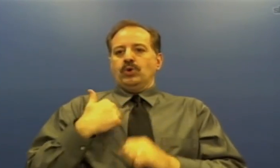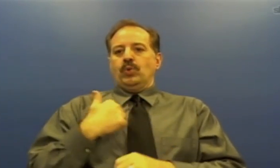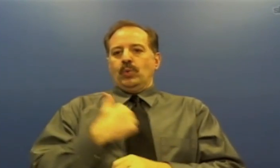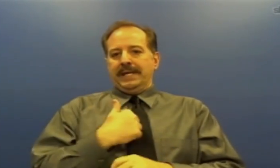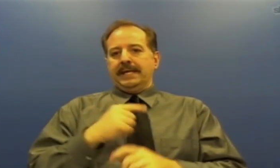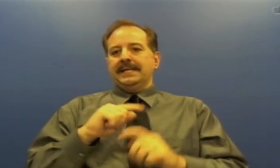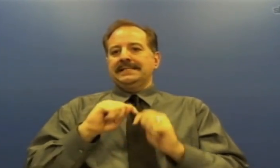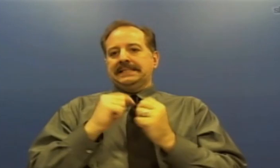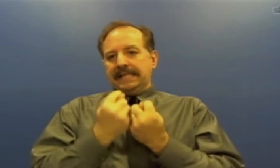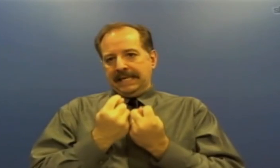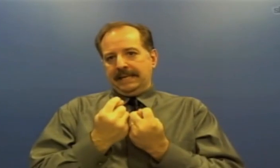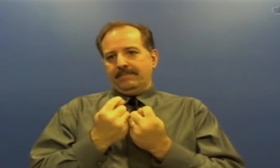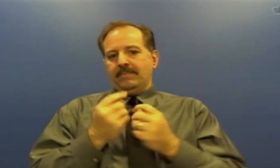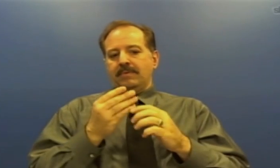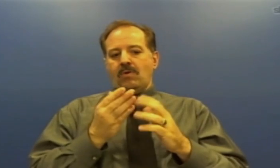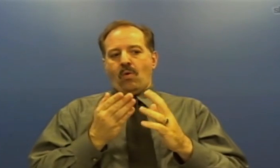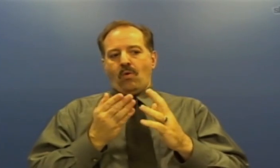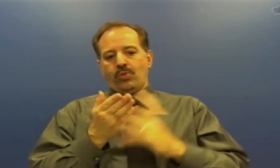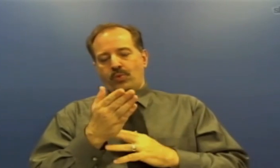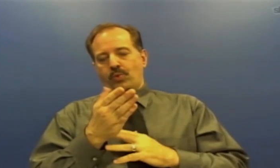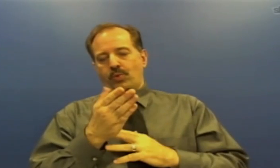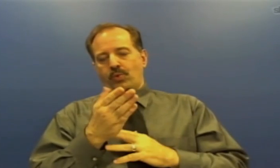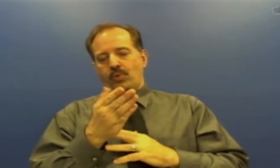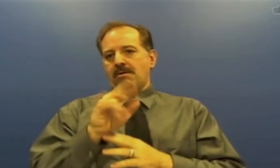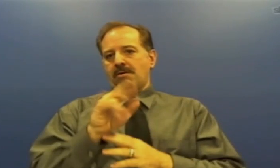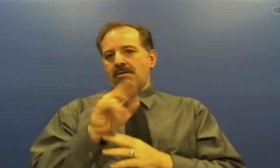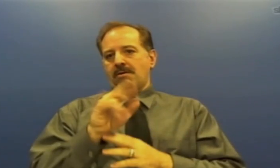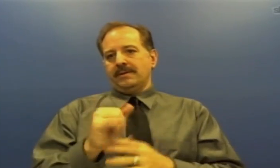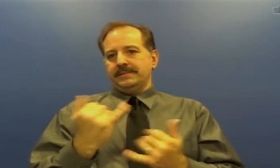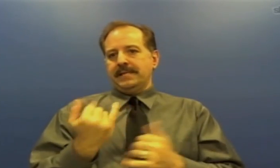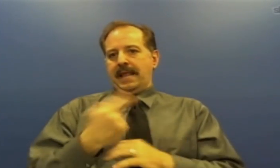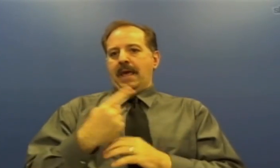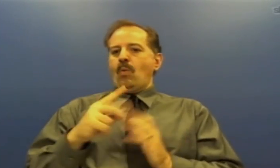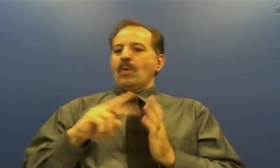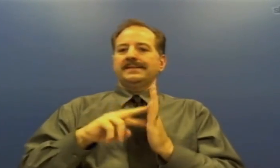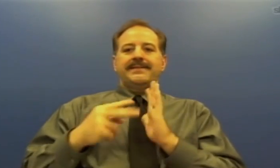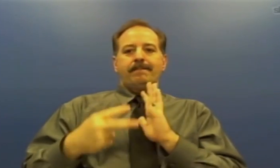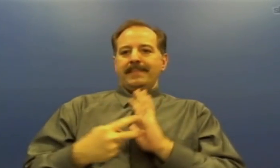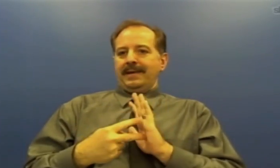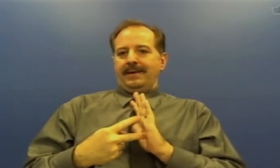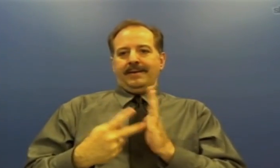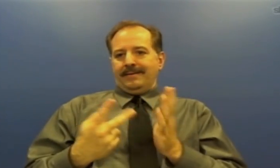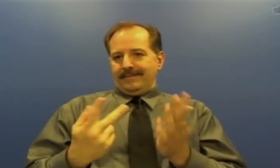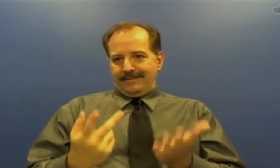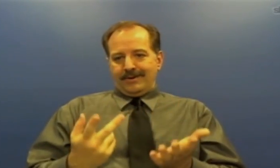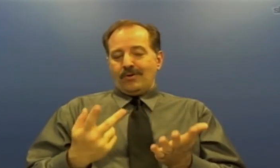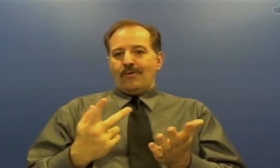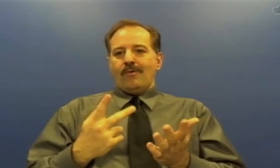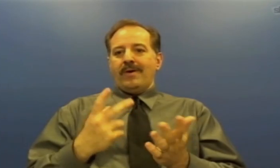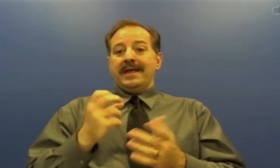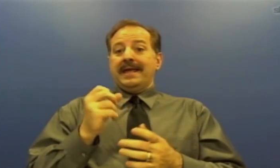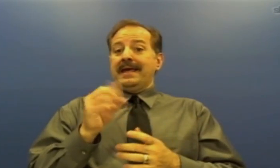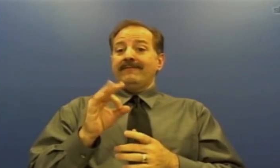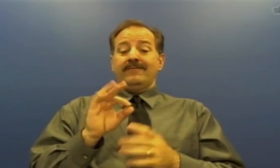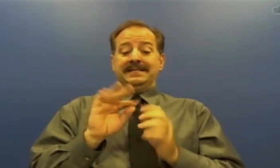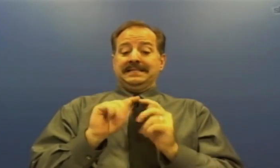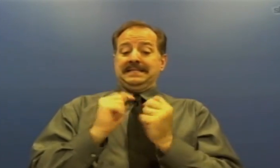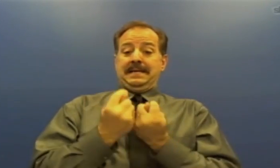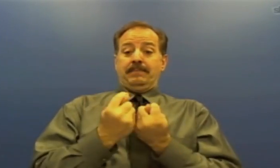when we talk about teamwork and how it is we can work as a team. And what's it mean to have VRI and on-site